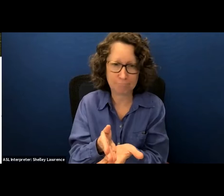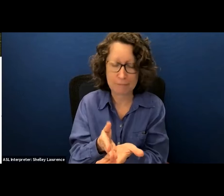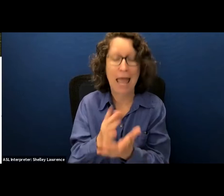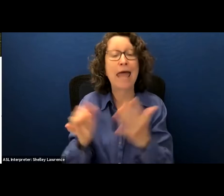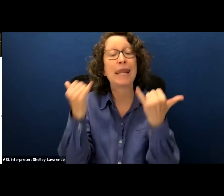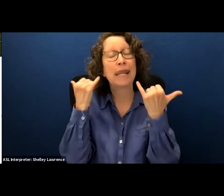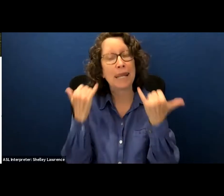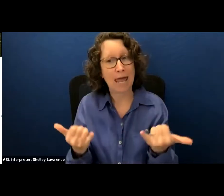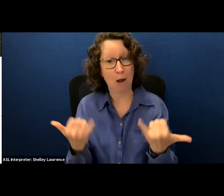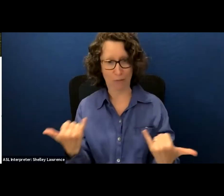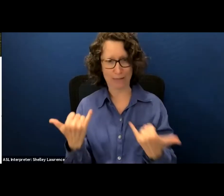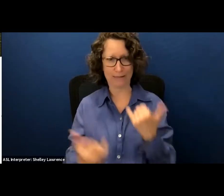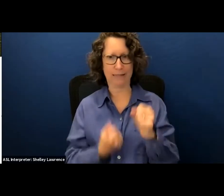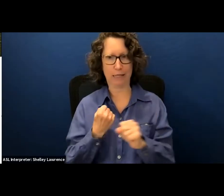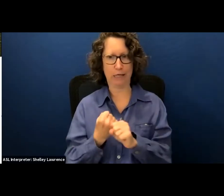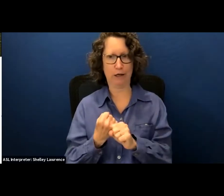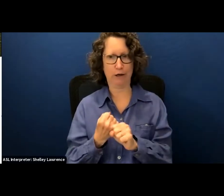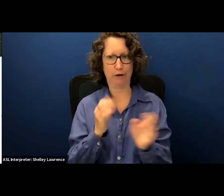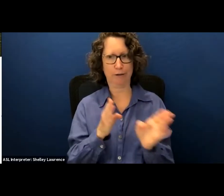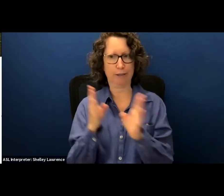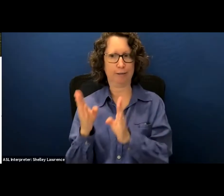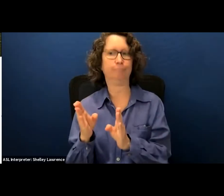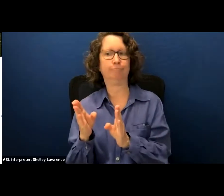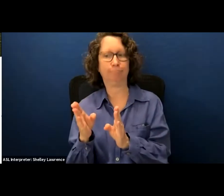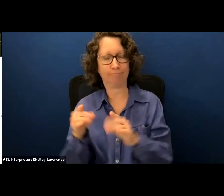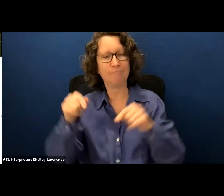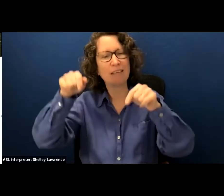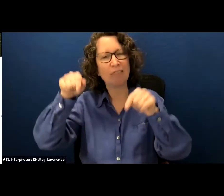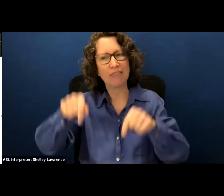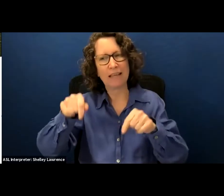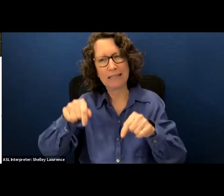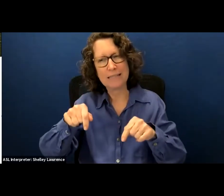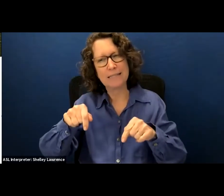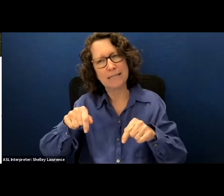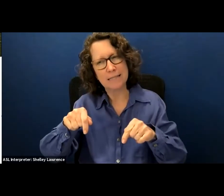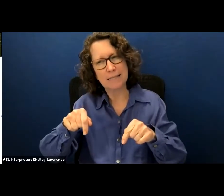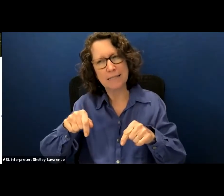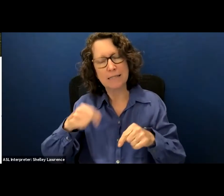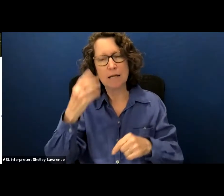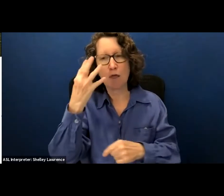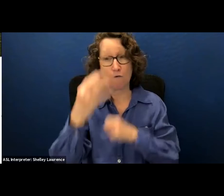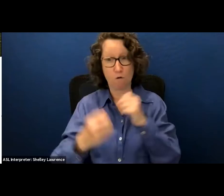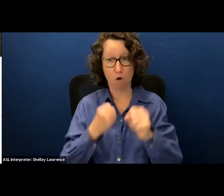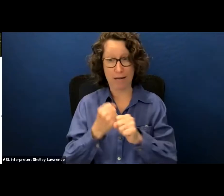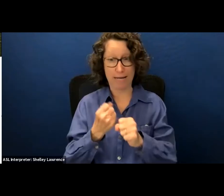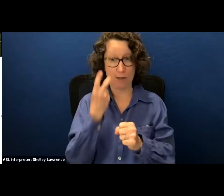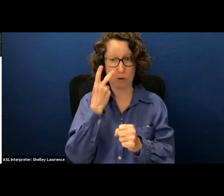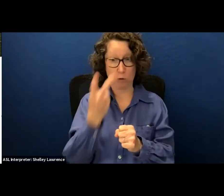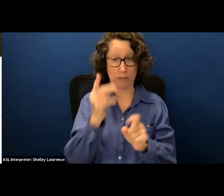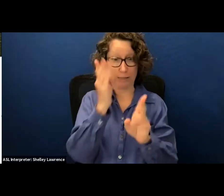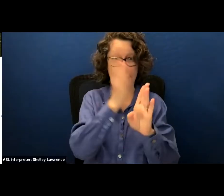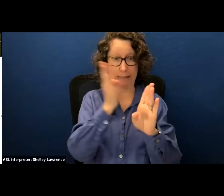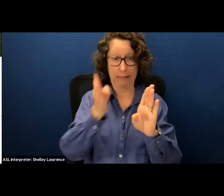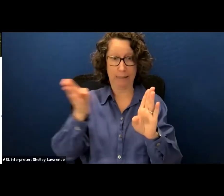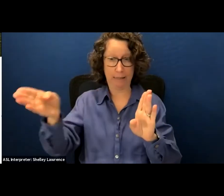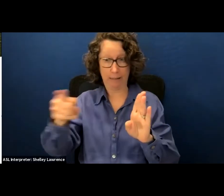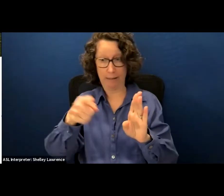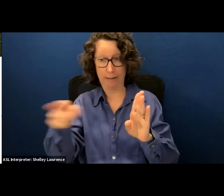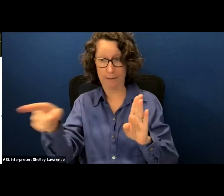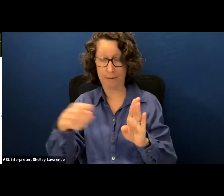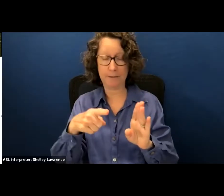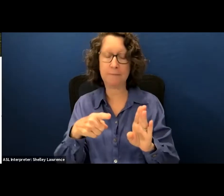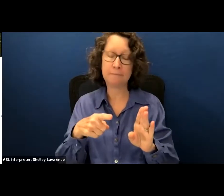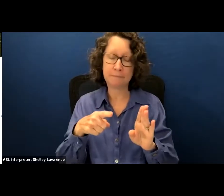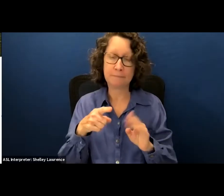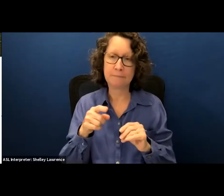now, this year. So this is, the 4 years that we have here